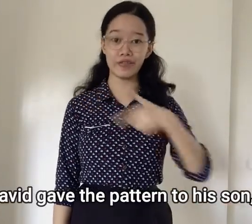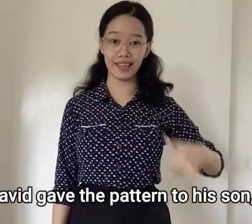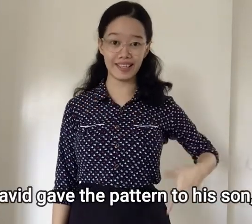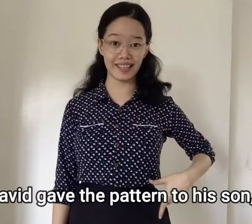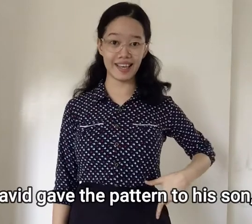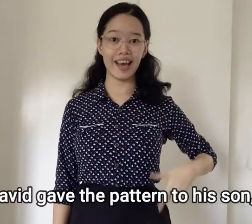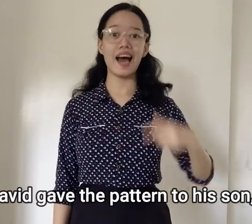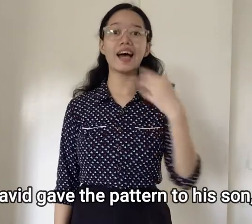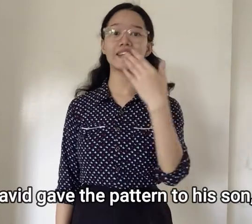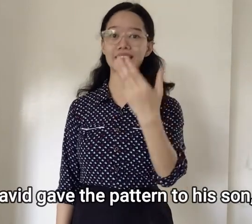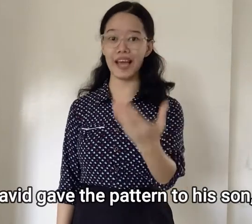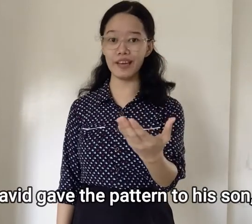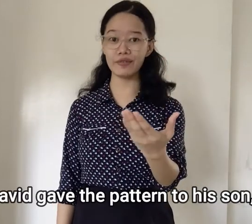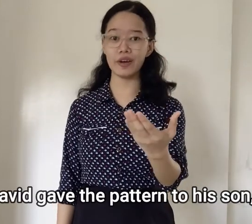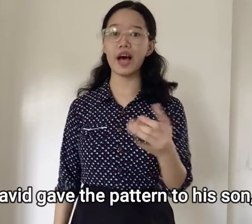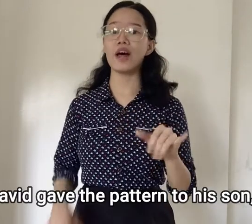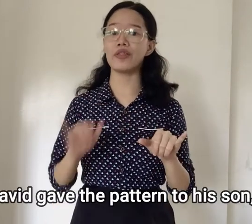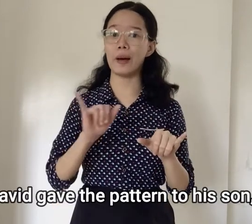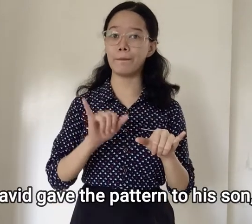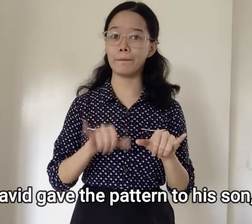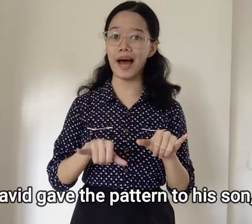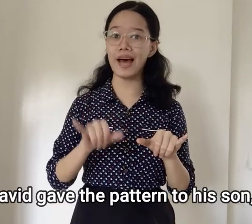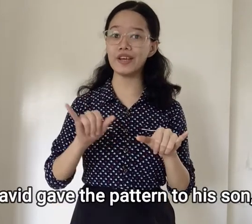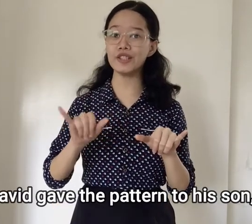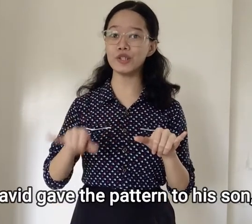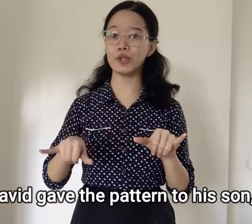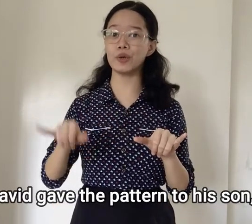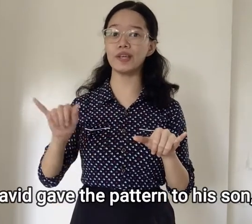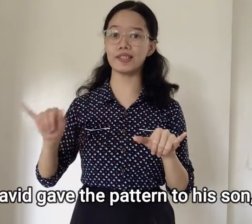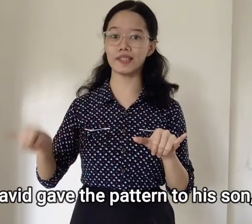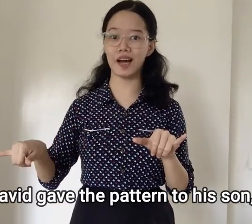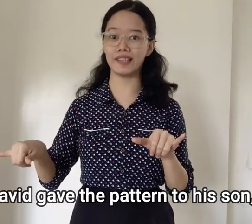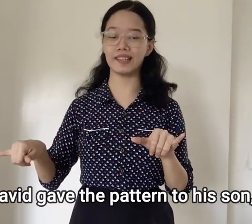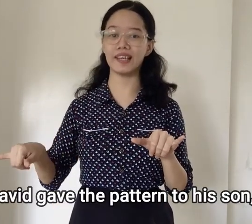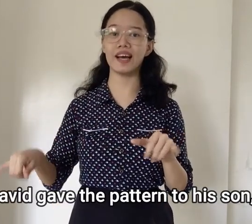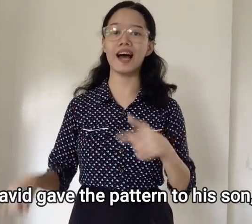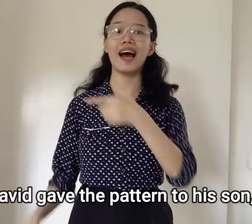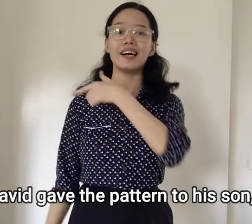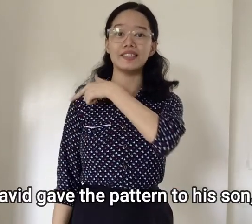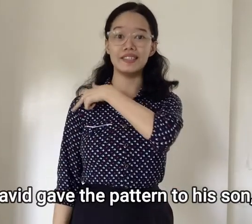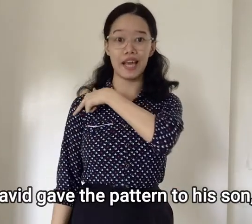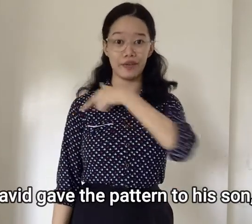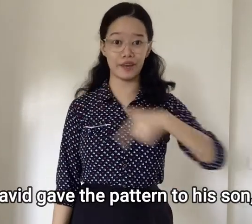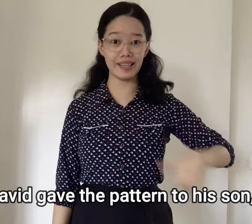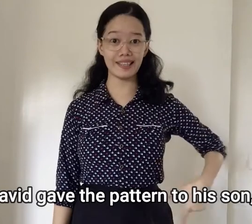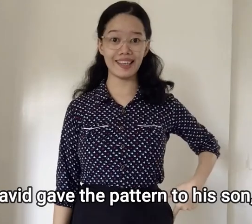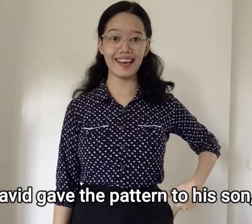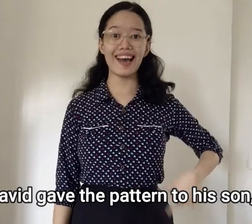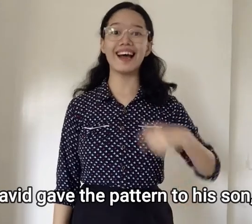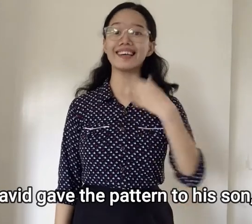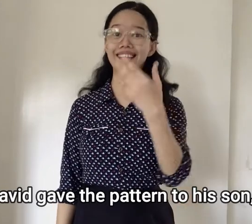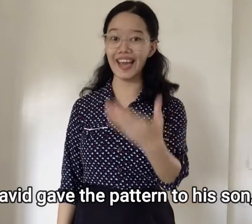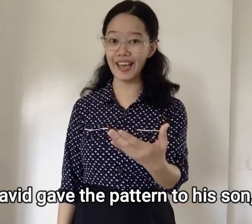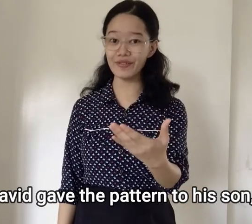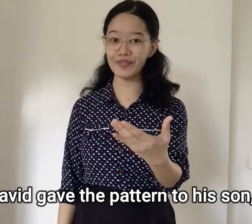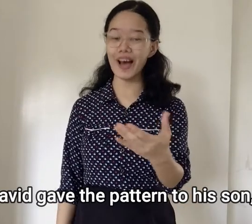David gave the pattern to his son. David gave